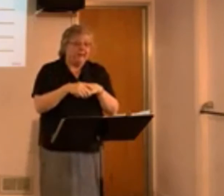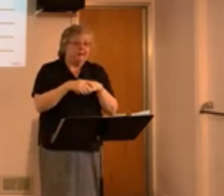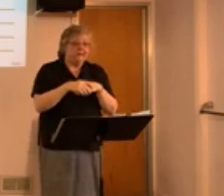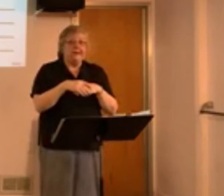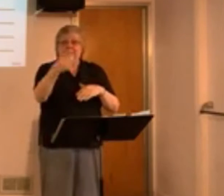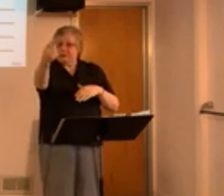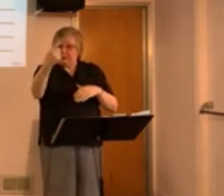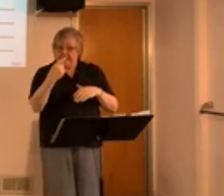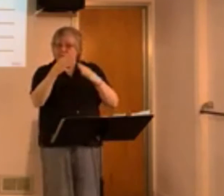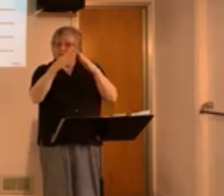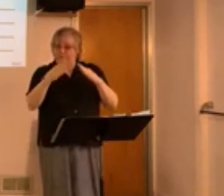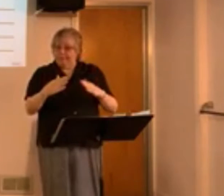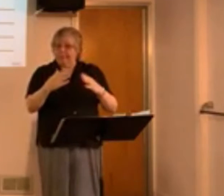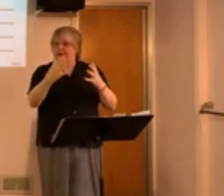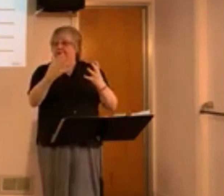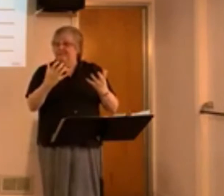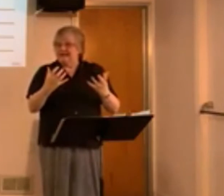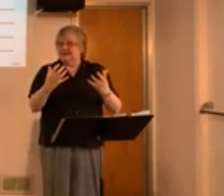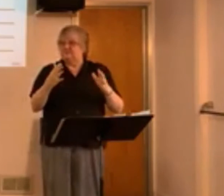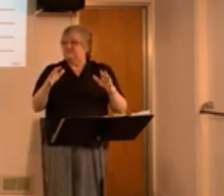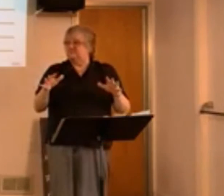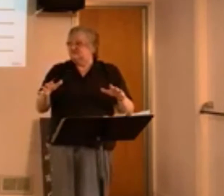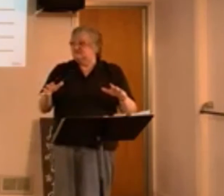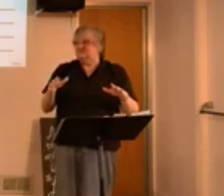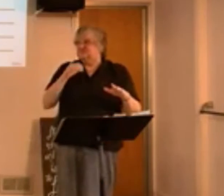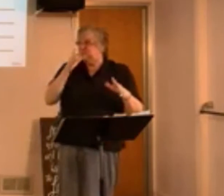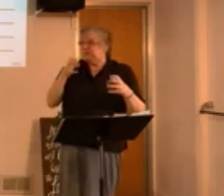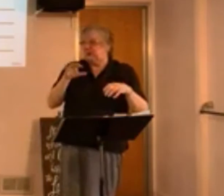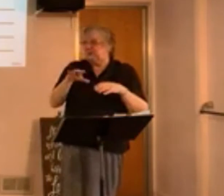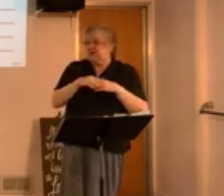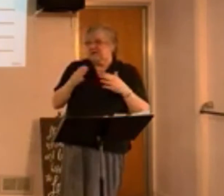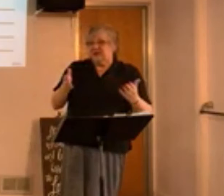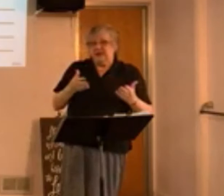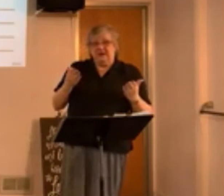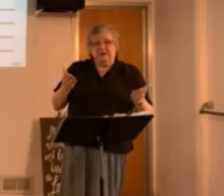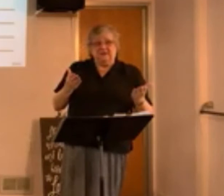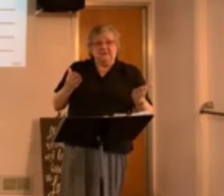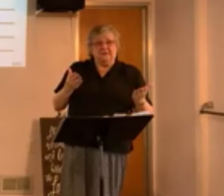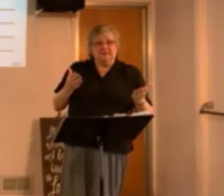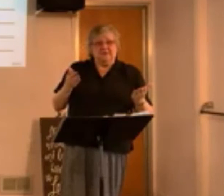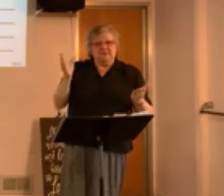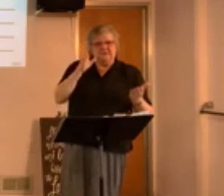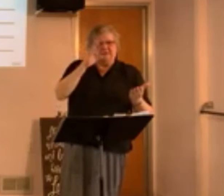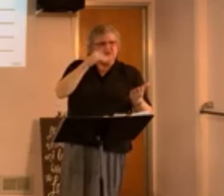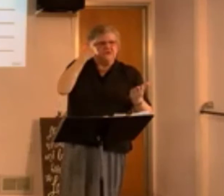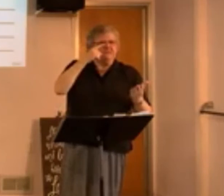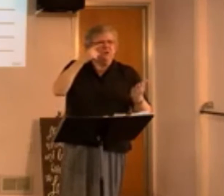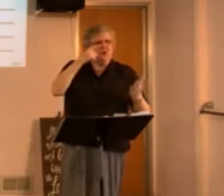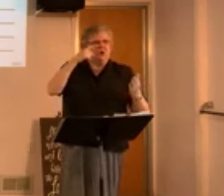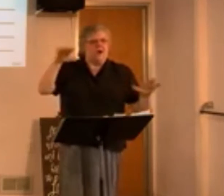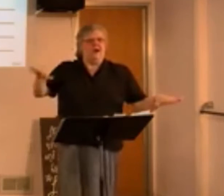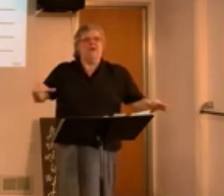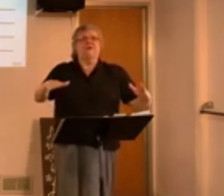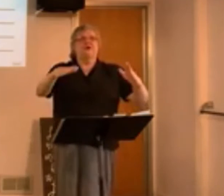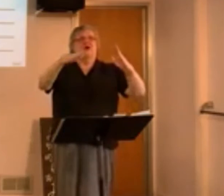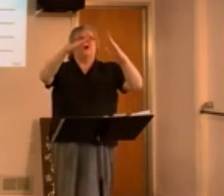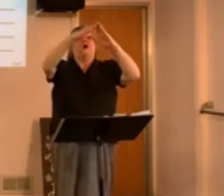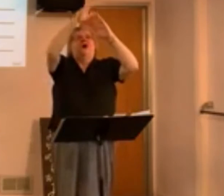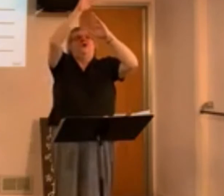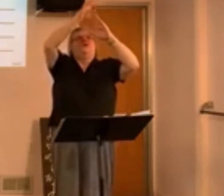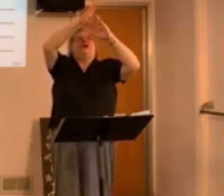building and they go, meh. And so they look for a cathedral or a beautiful